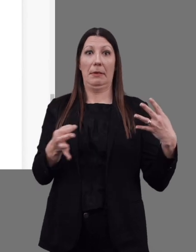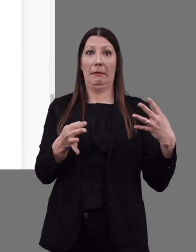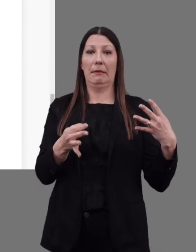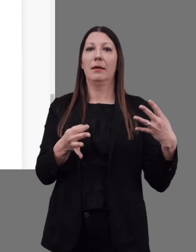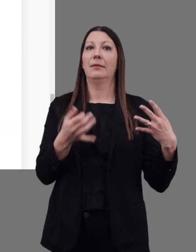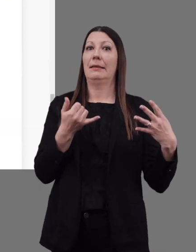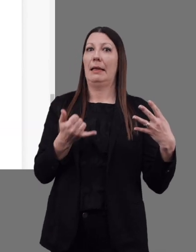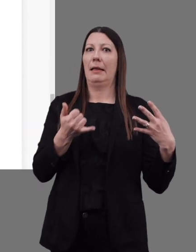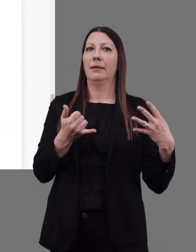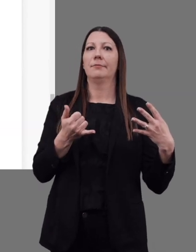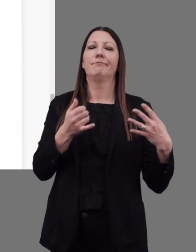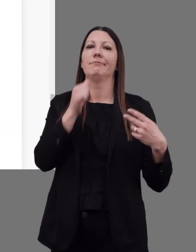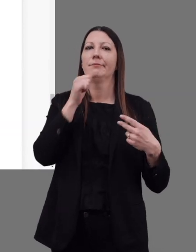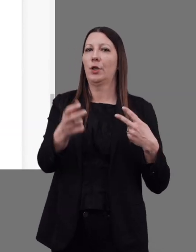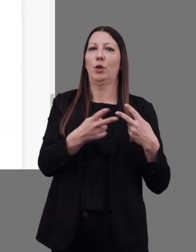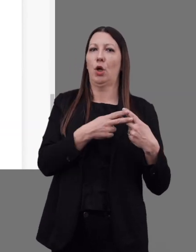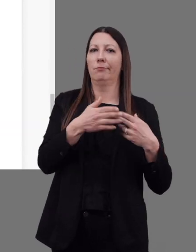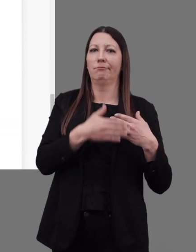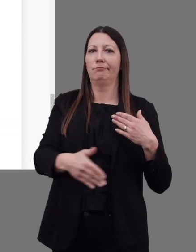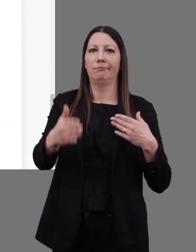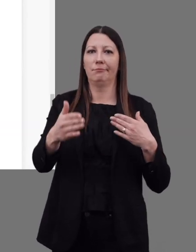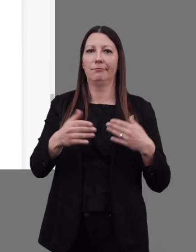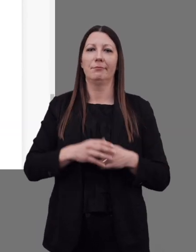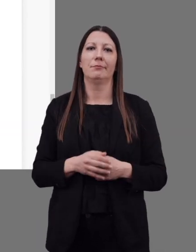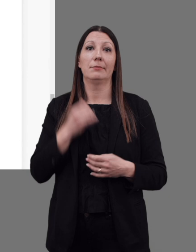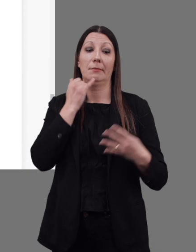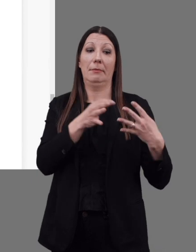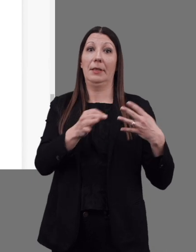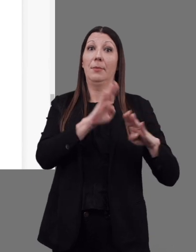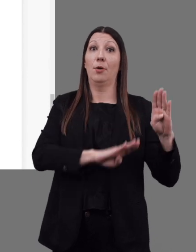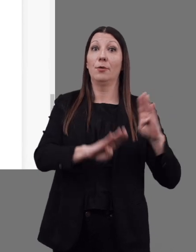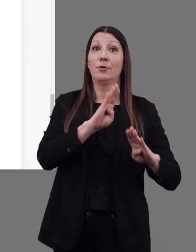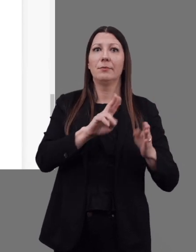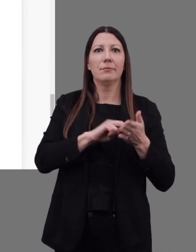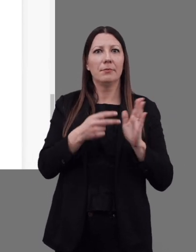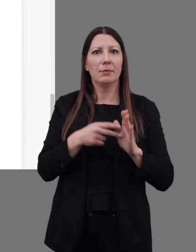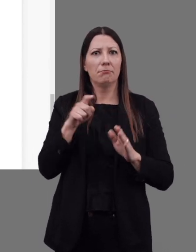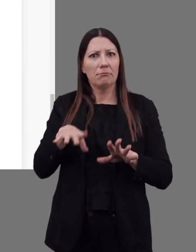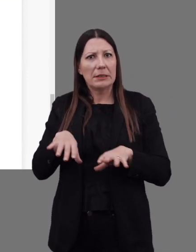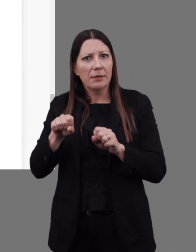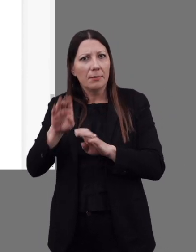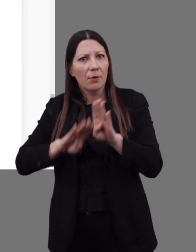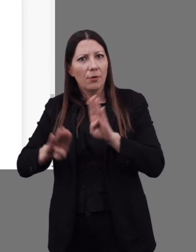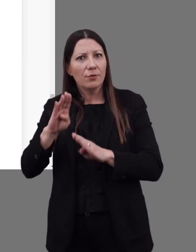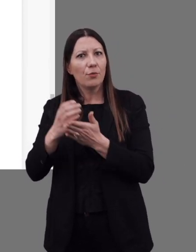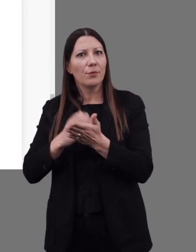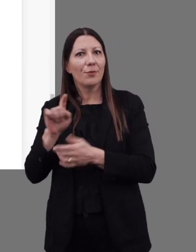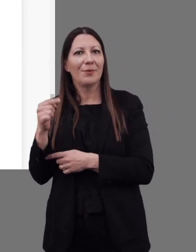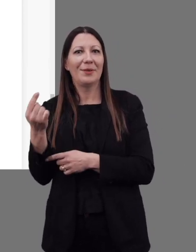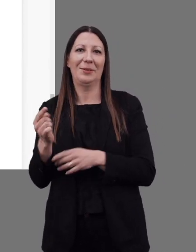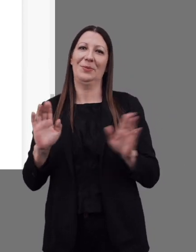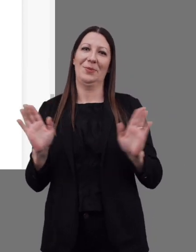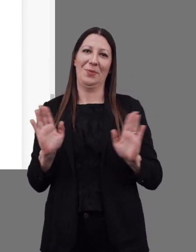if you choose biology, it doesn't mean that you will only be taking courses in biology. You